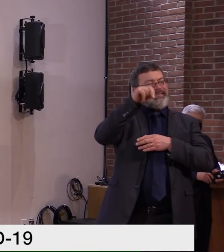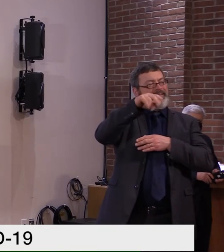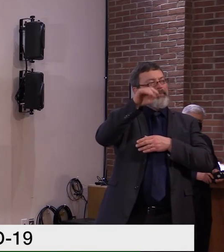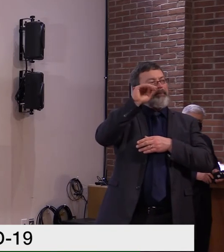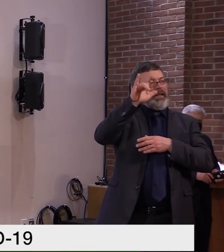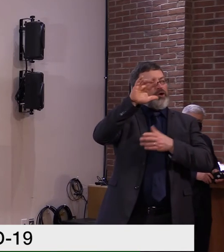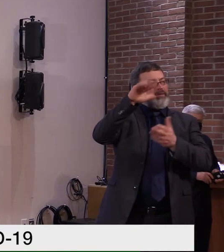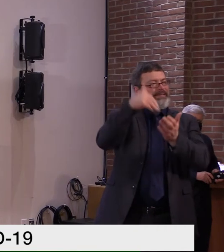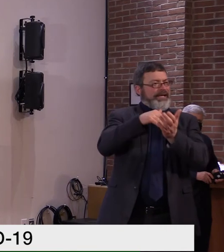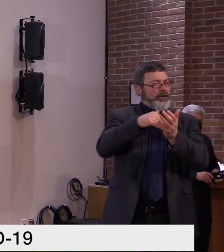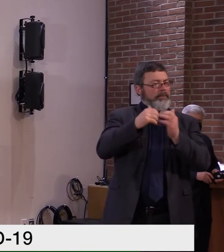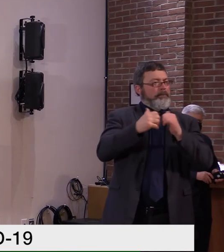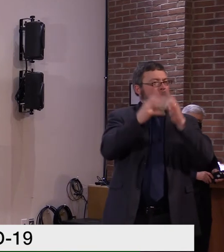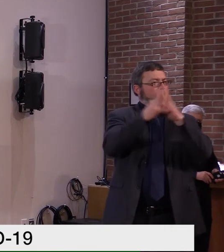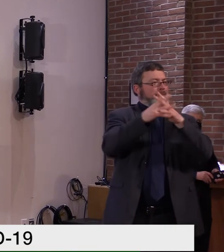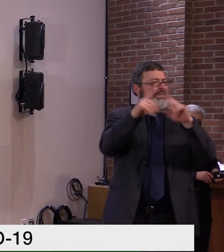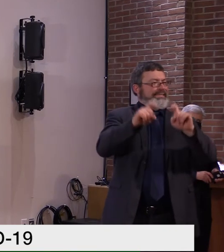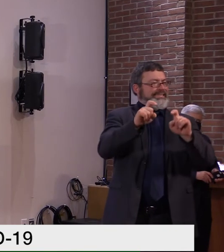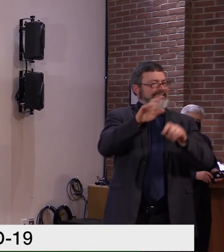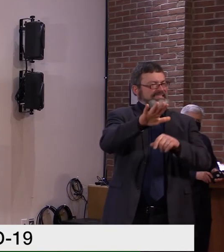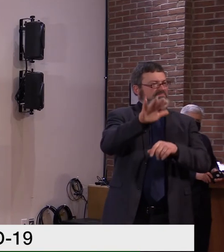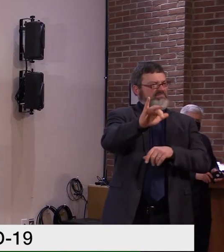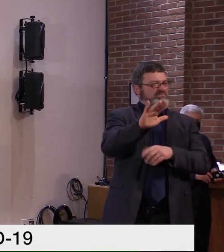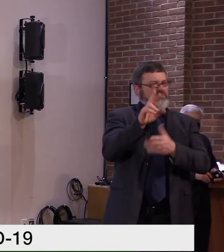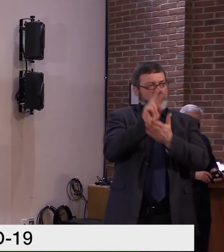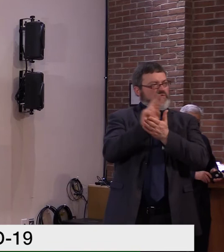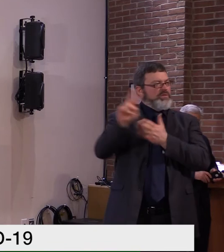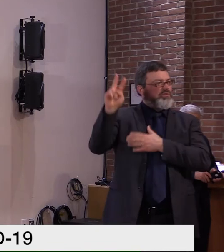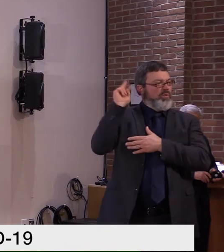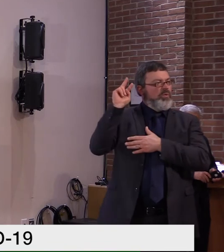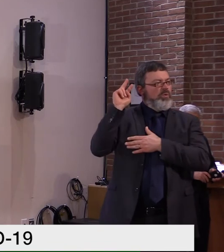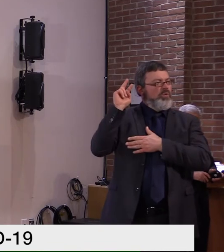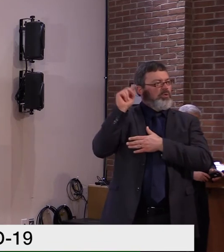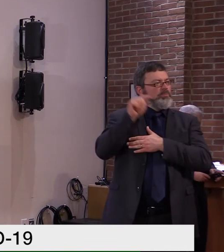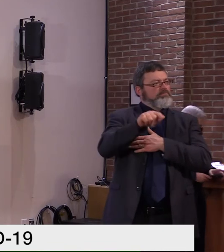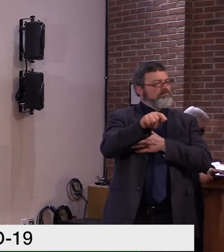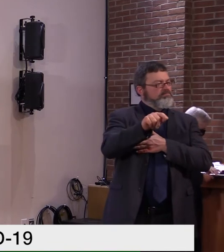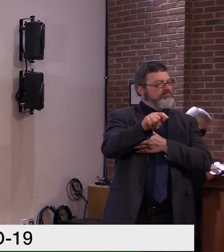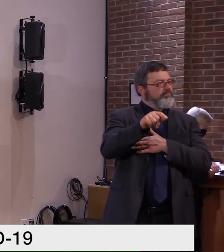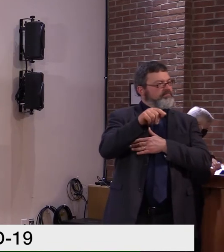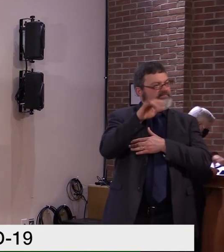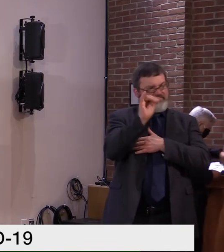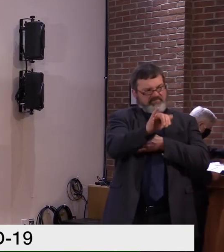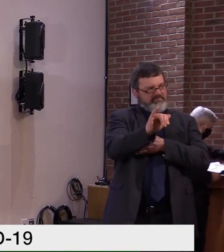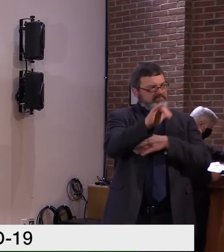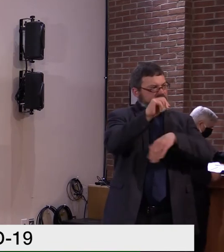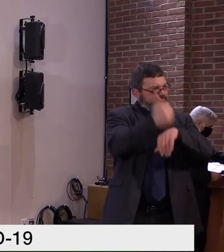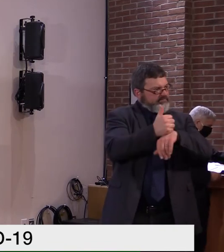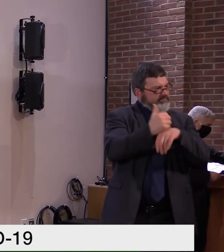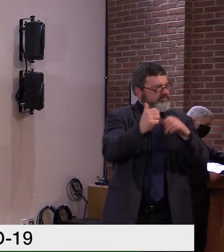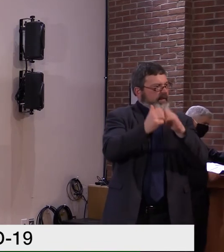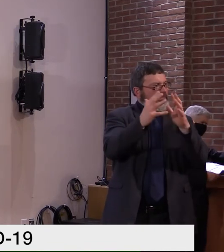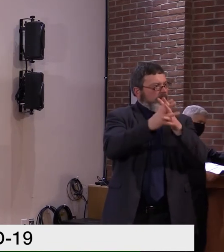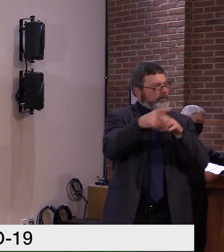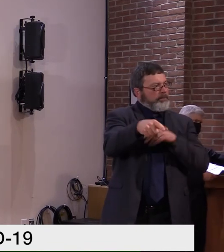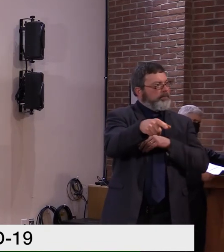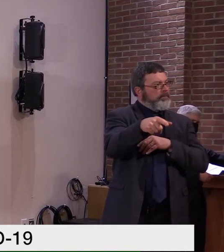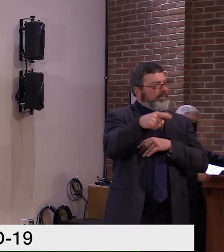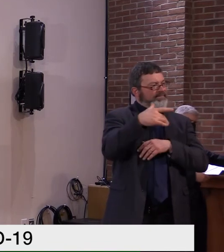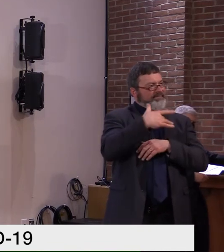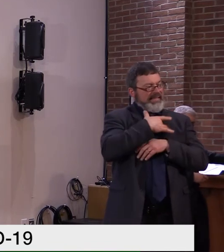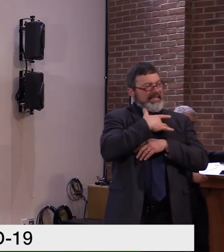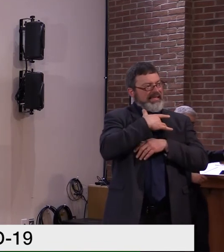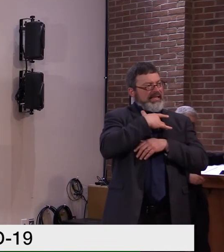was a correlation between COVID-19 and wastewater at North Avenue treatment plant, and if the positive test